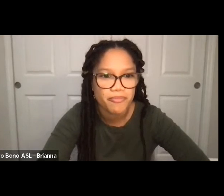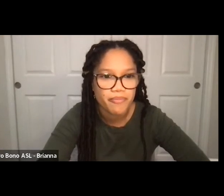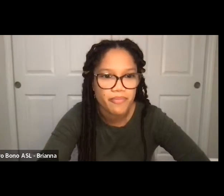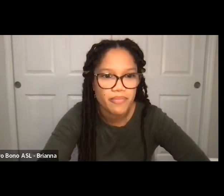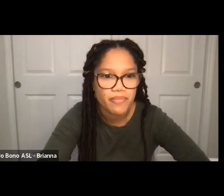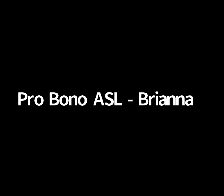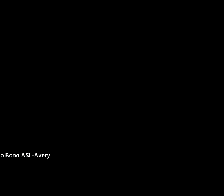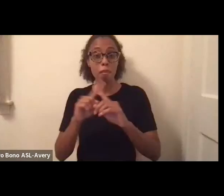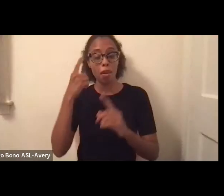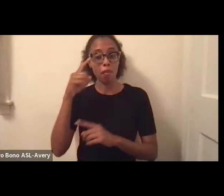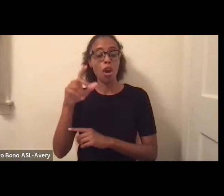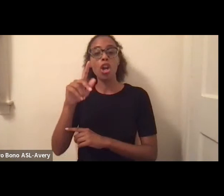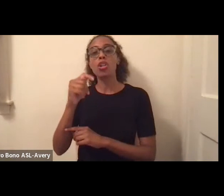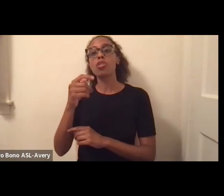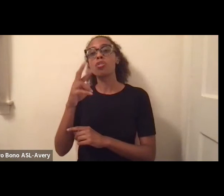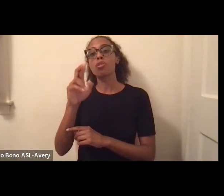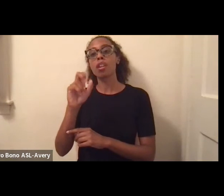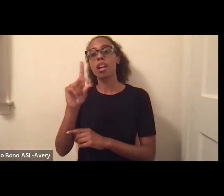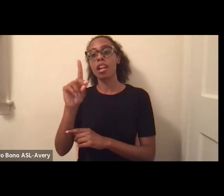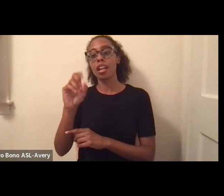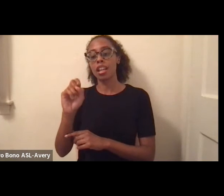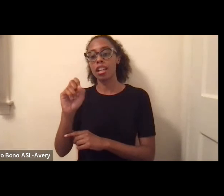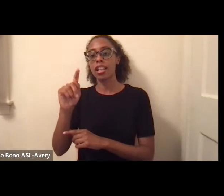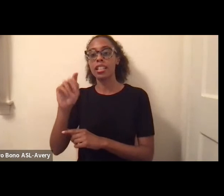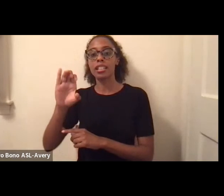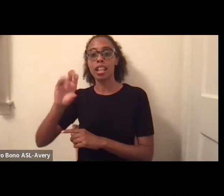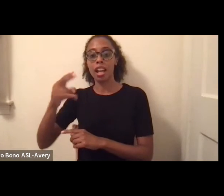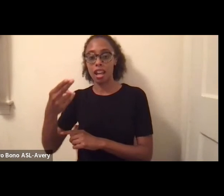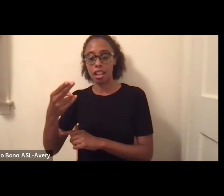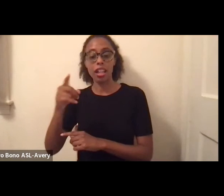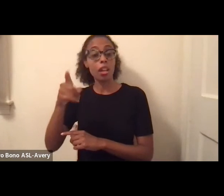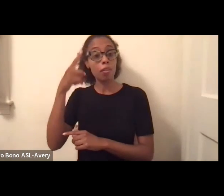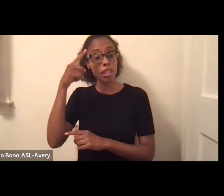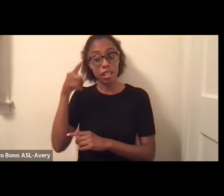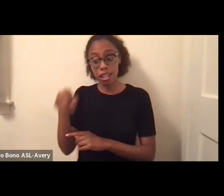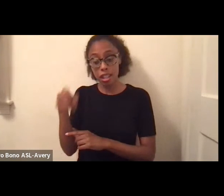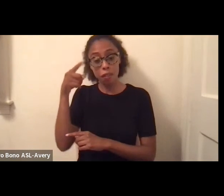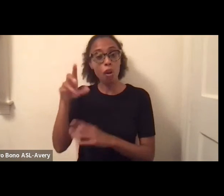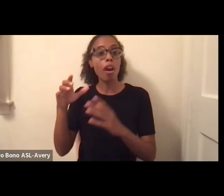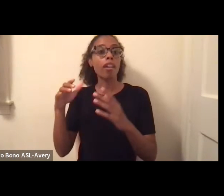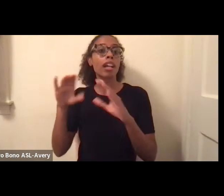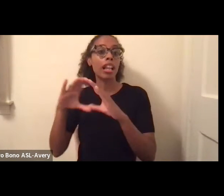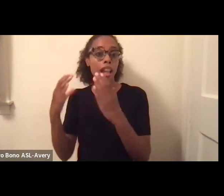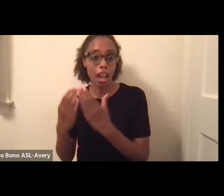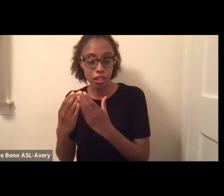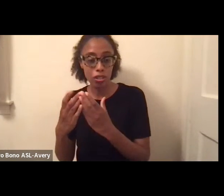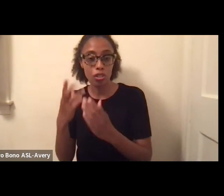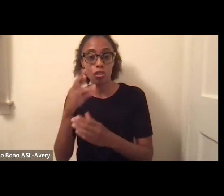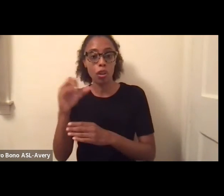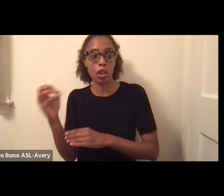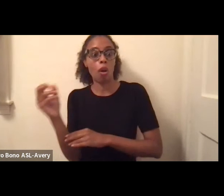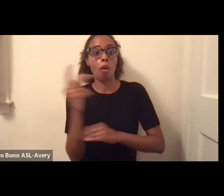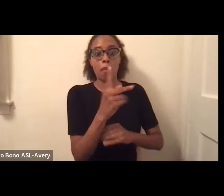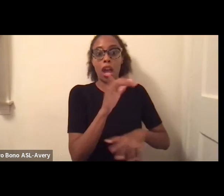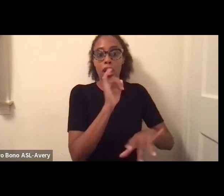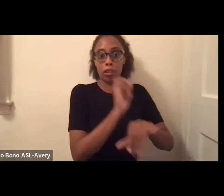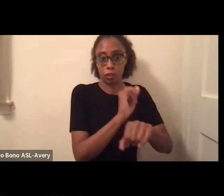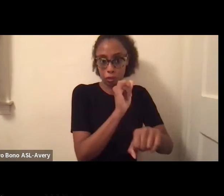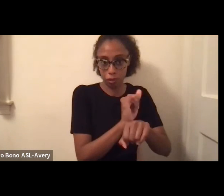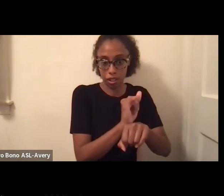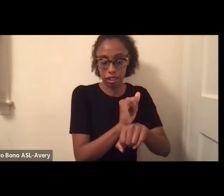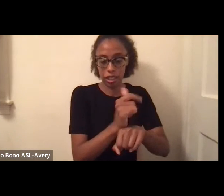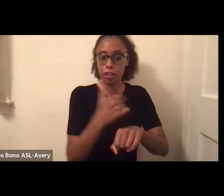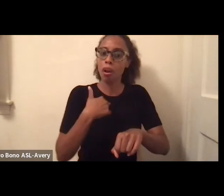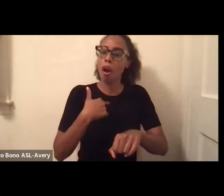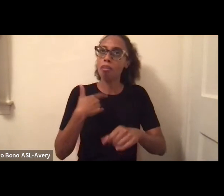Tech, so he can reintegrate into the workforce. So it was really encouraging to